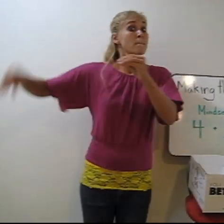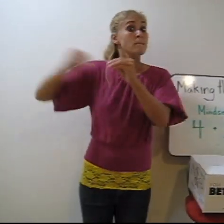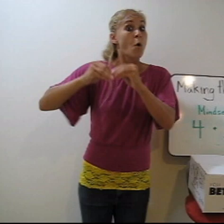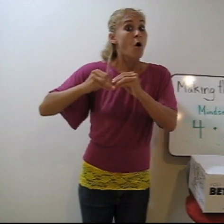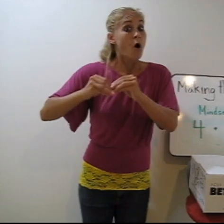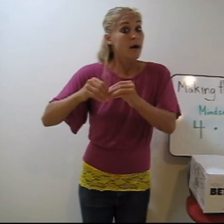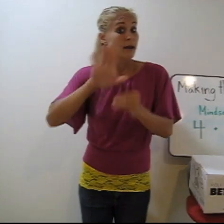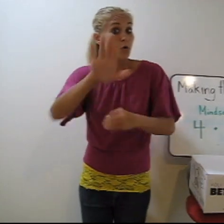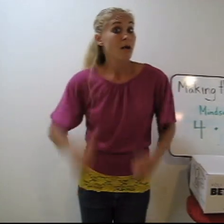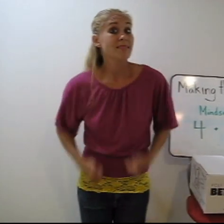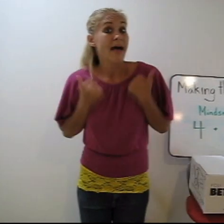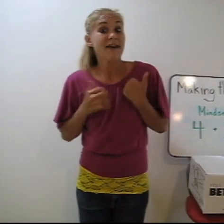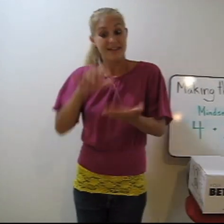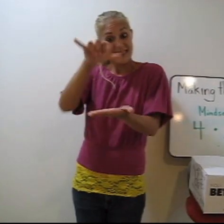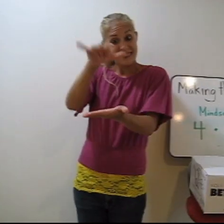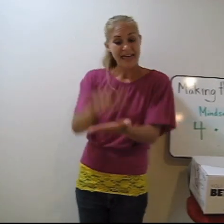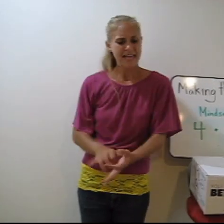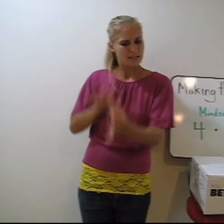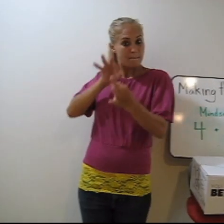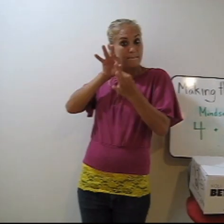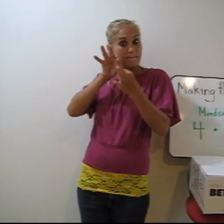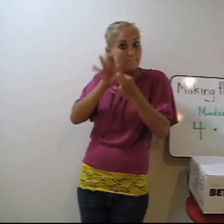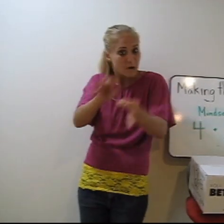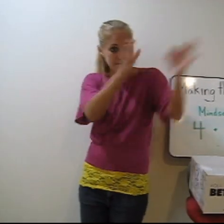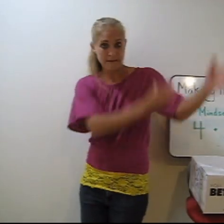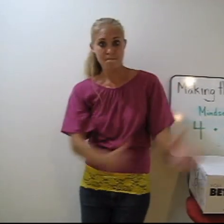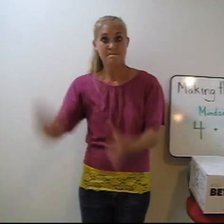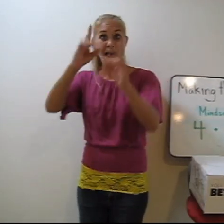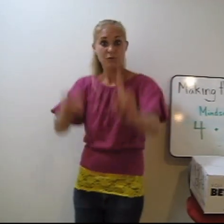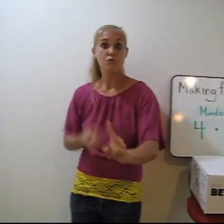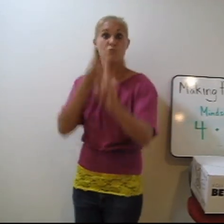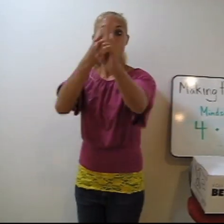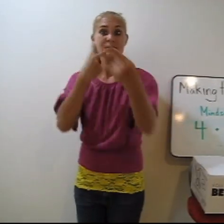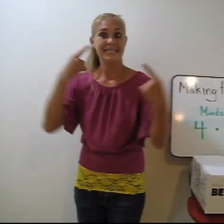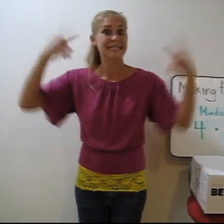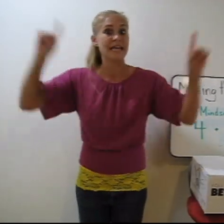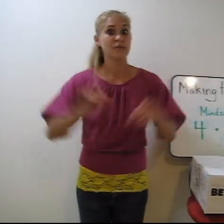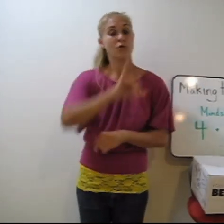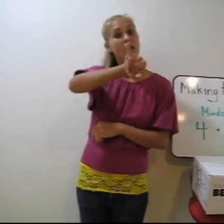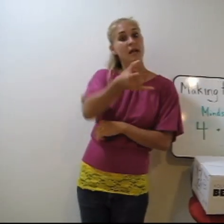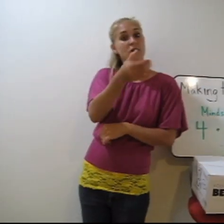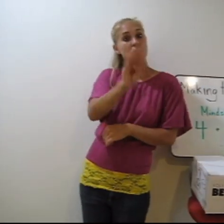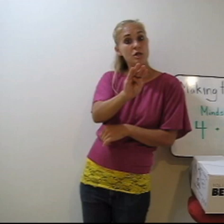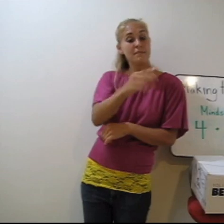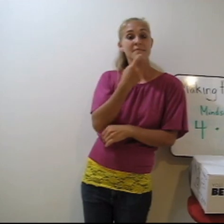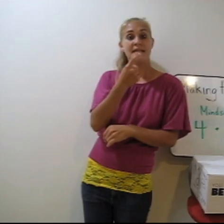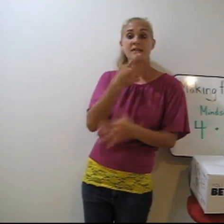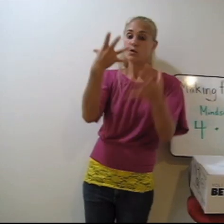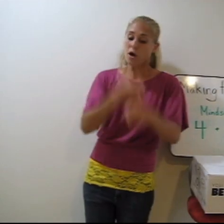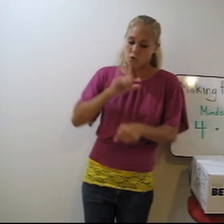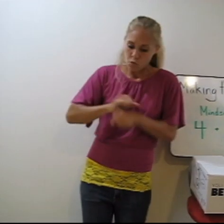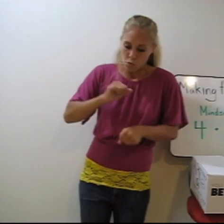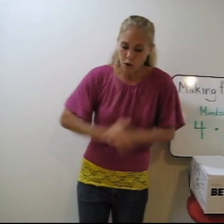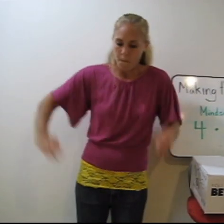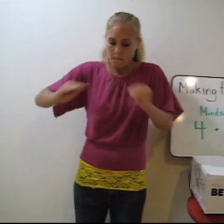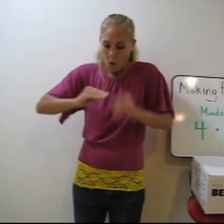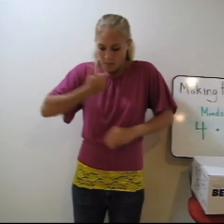this is the yellow brick road to getting there. As Jim Rohn says, you want to work harder on yourself than you do on your